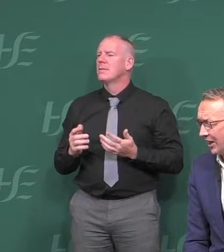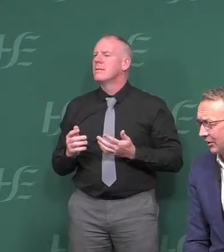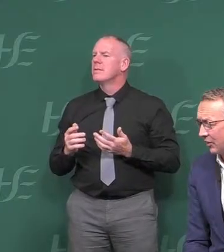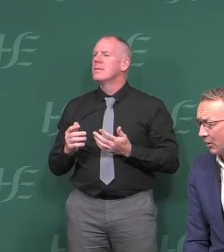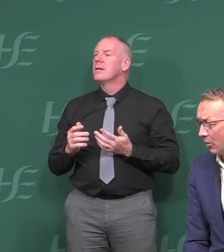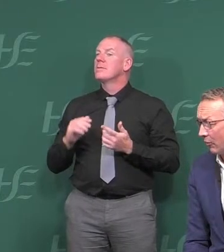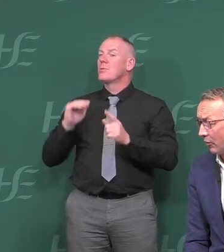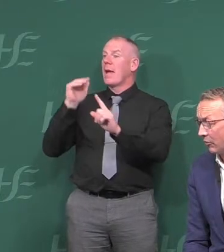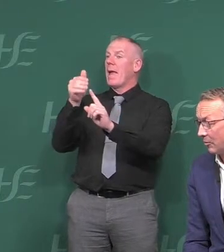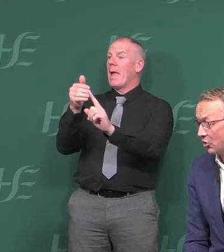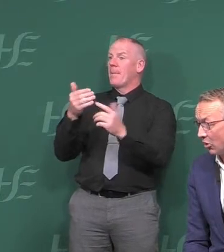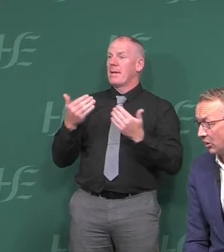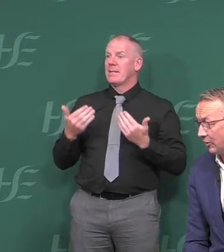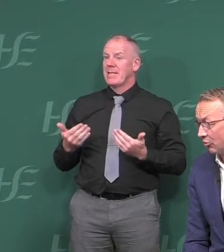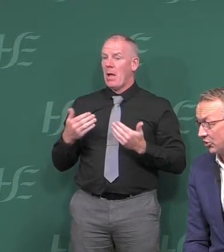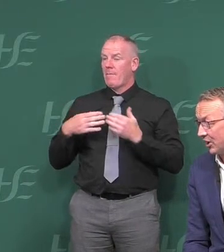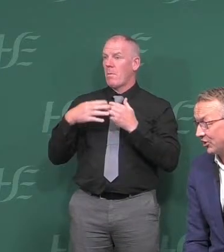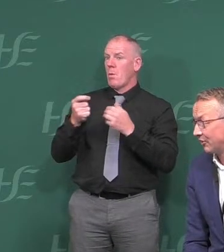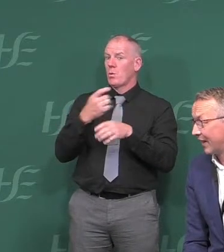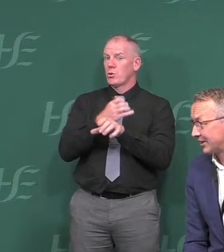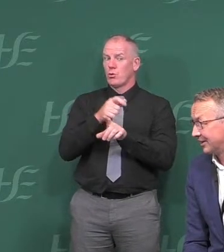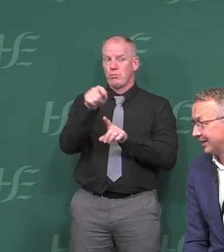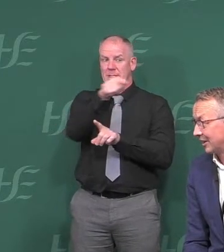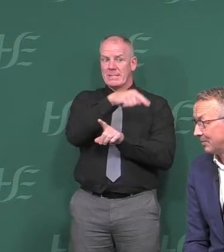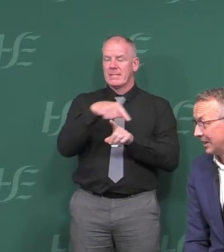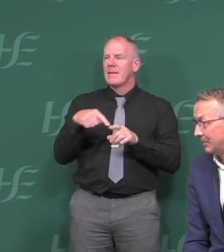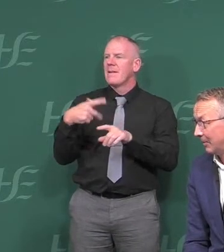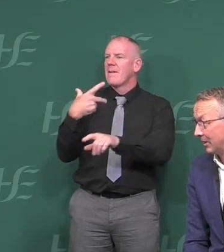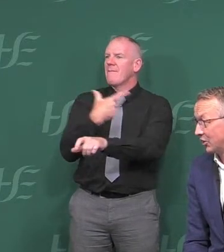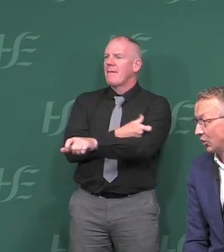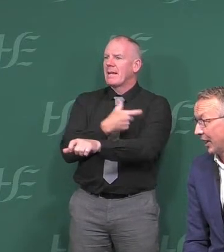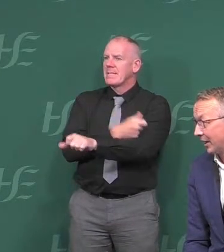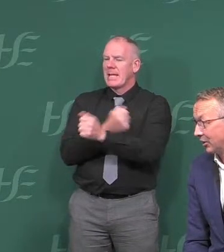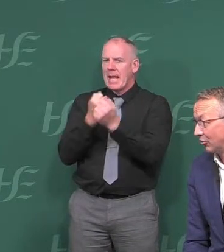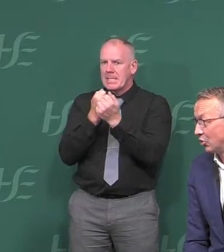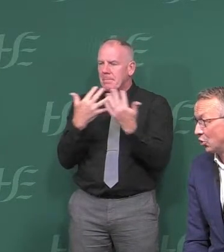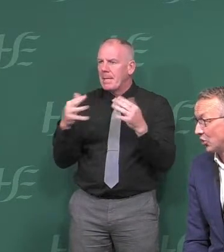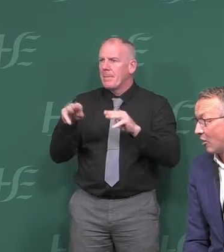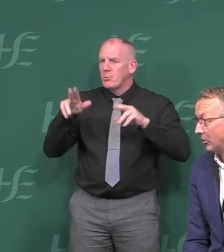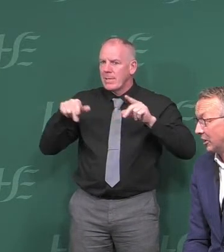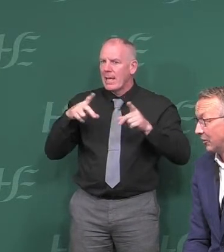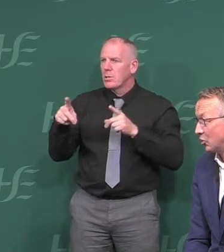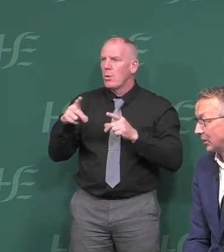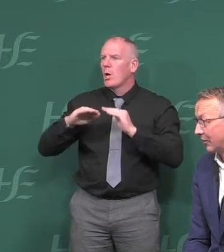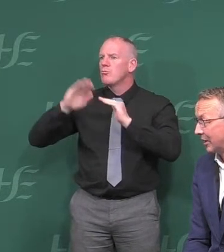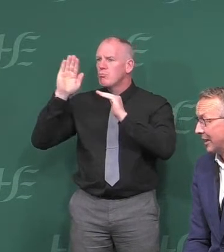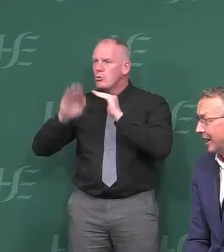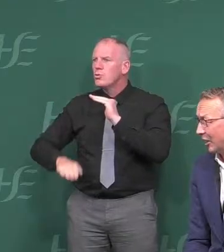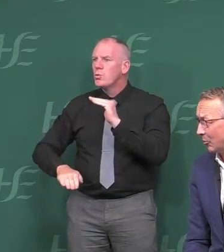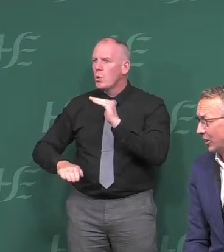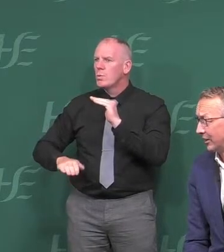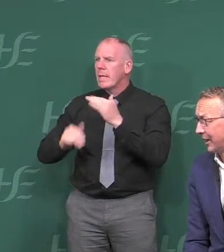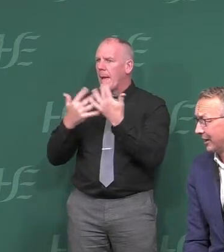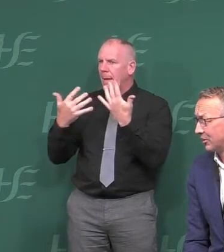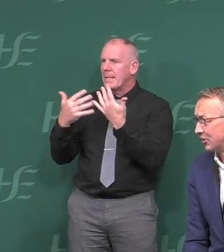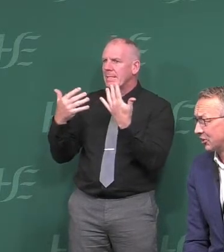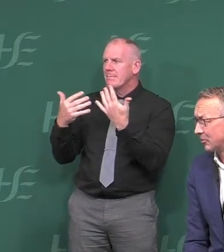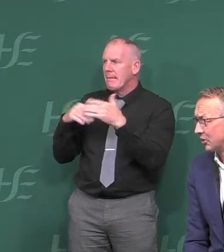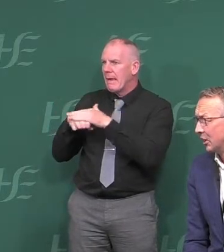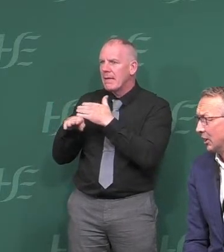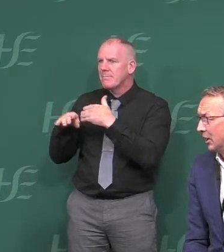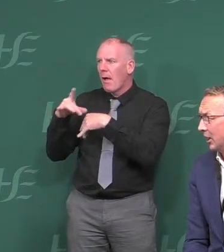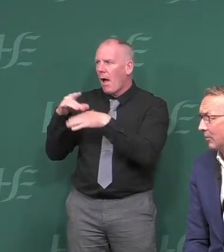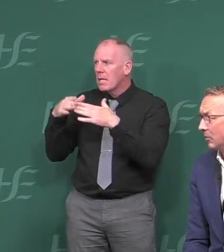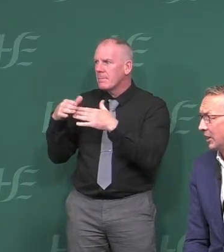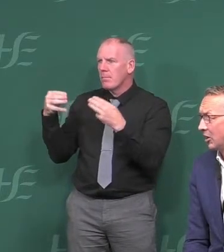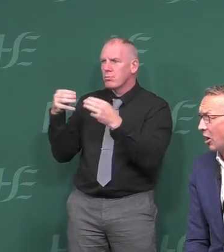The objective now of the great majority of countries is to vaccinate as many people as you can to reduce harm at individual level and to protect healthcare